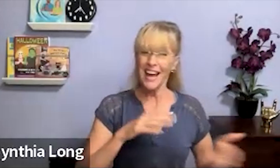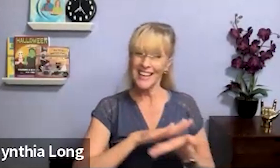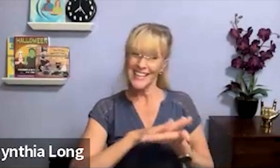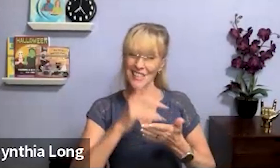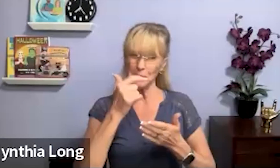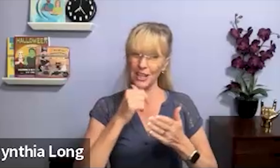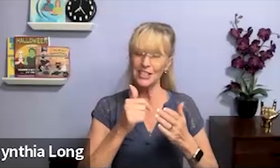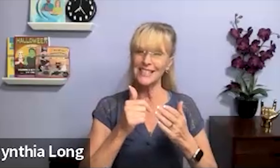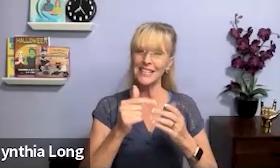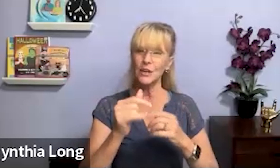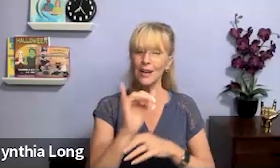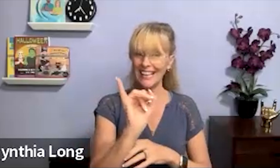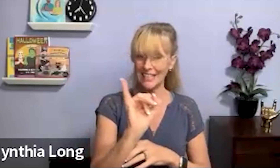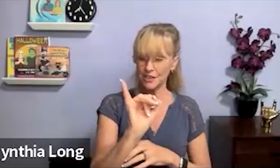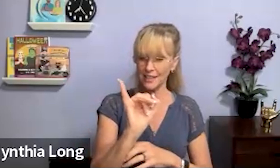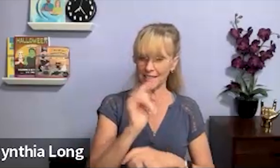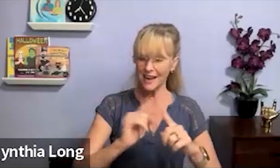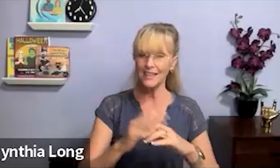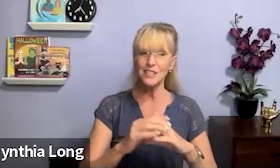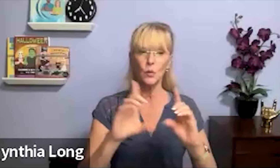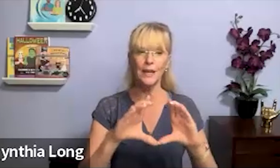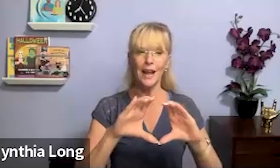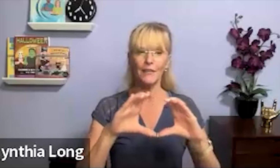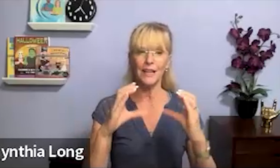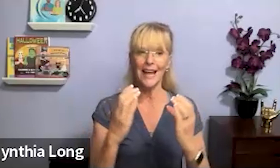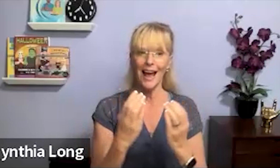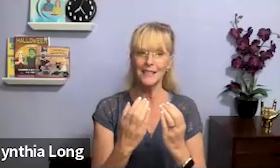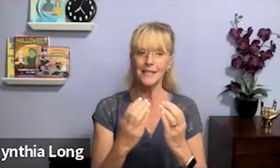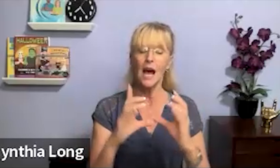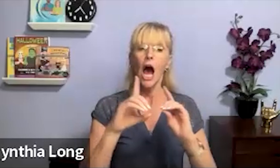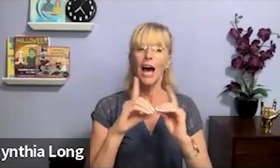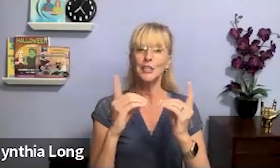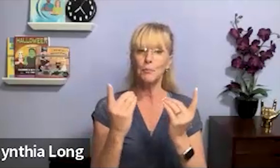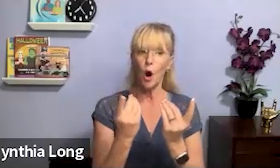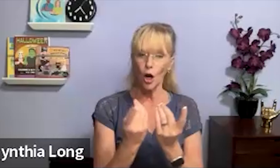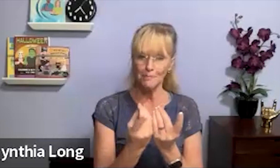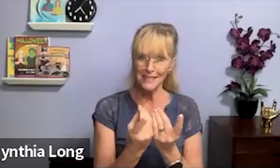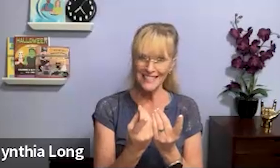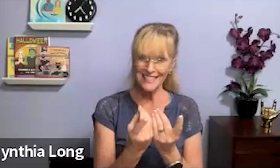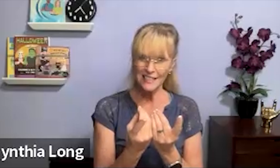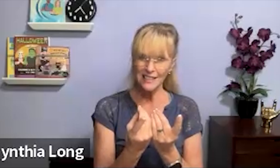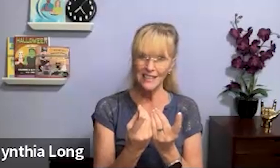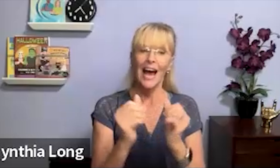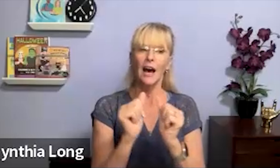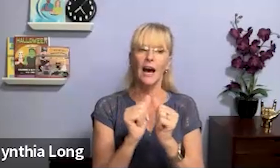kind of nice because these are initialized signs. So we can have class, a department,